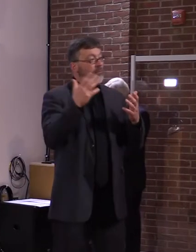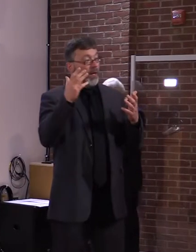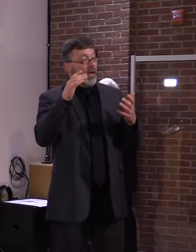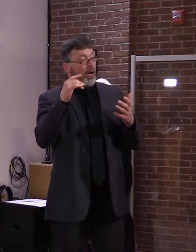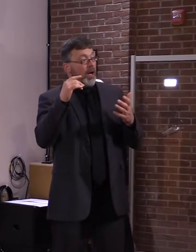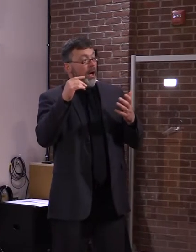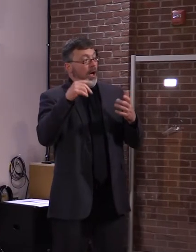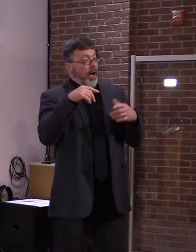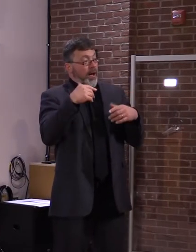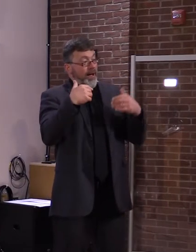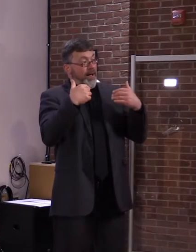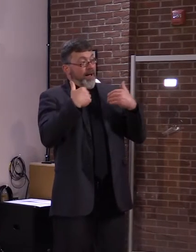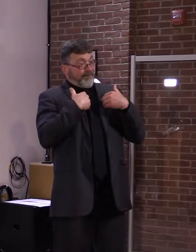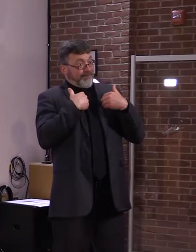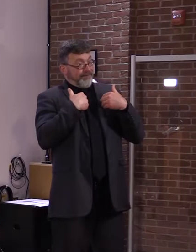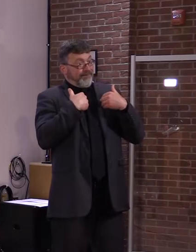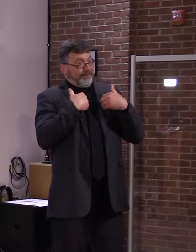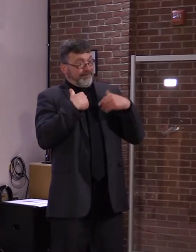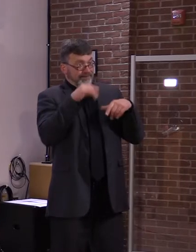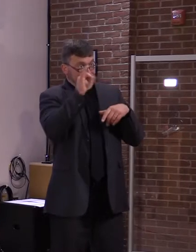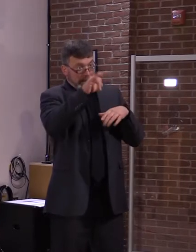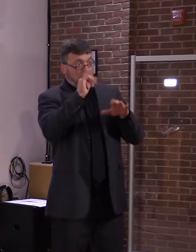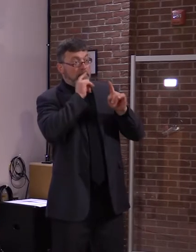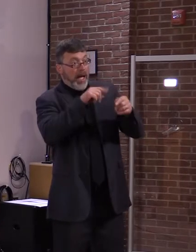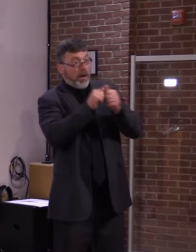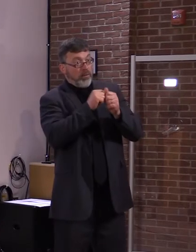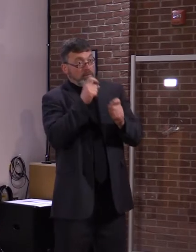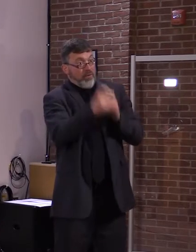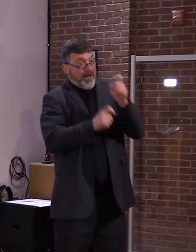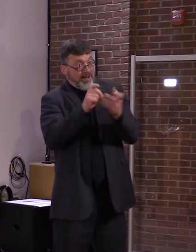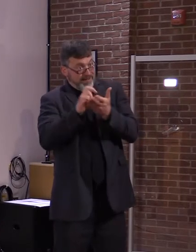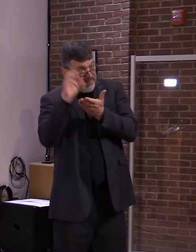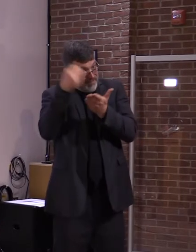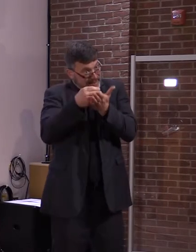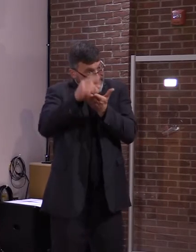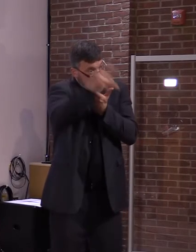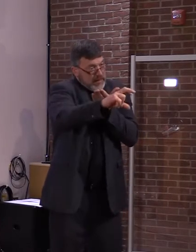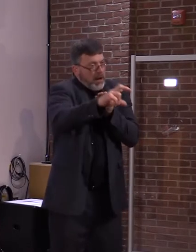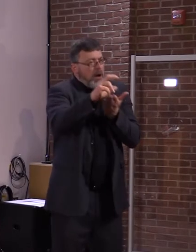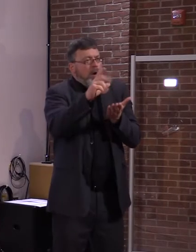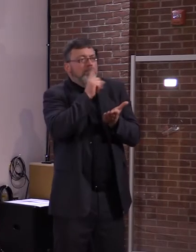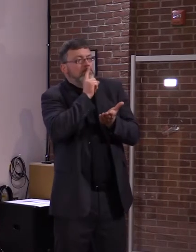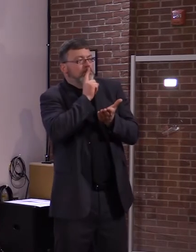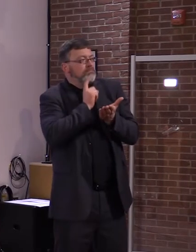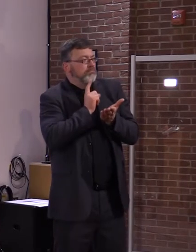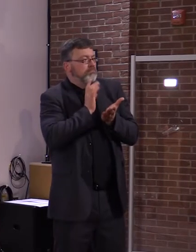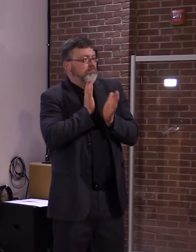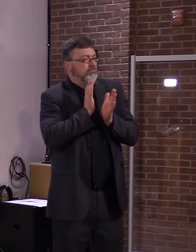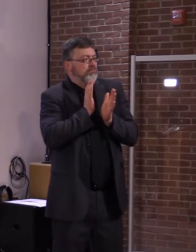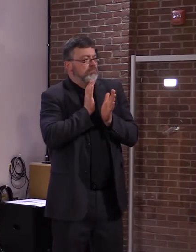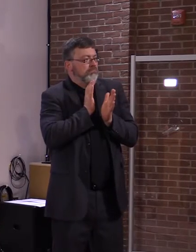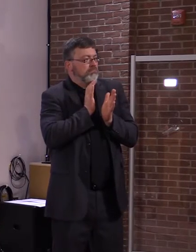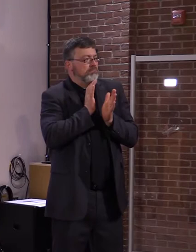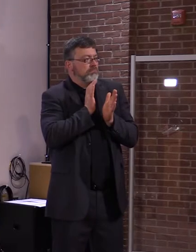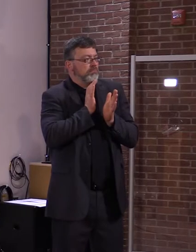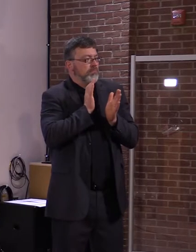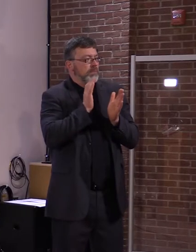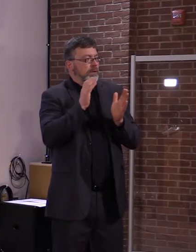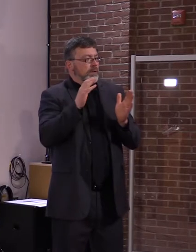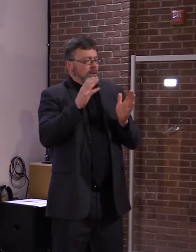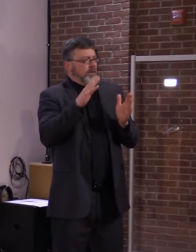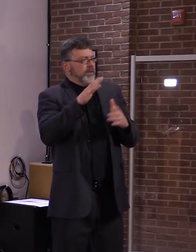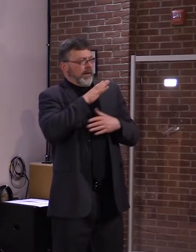a link for them to fill out and let us know. And we're constantly collecting that information and using it to better target